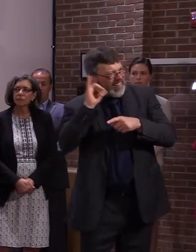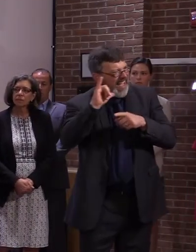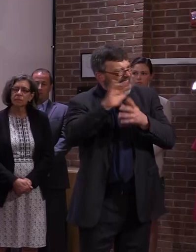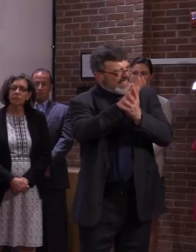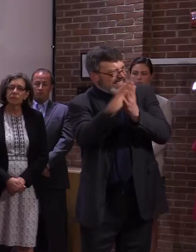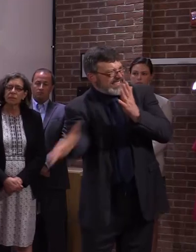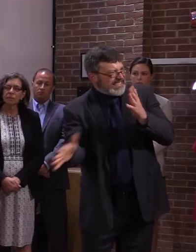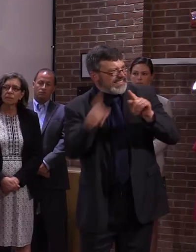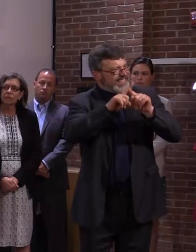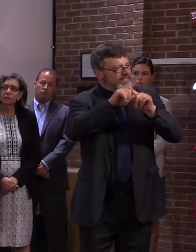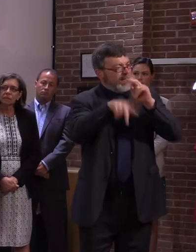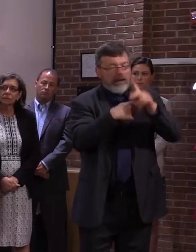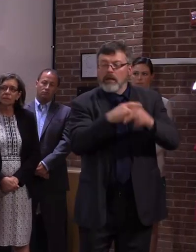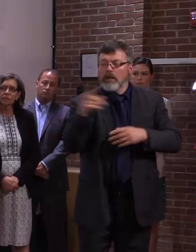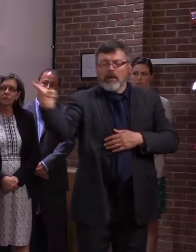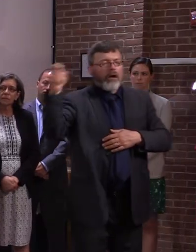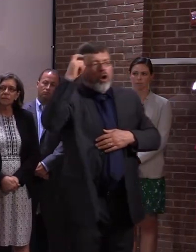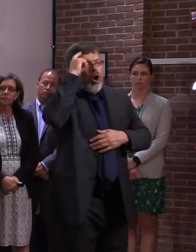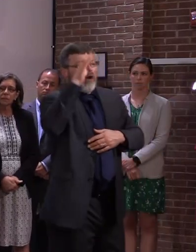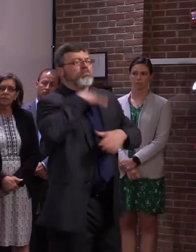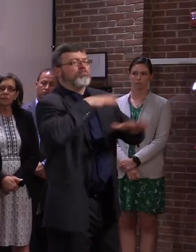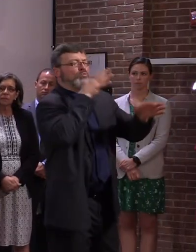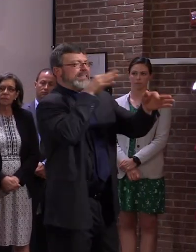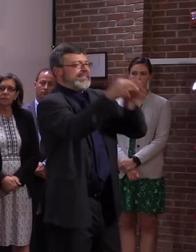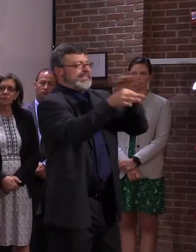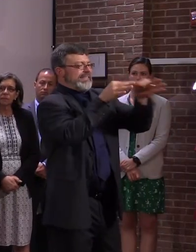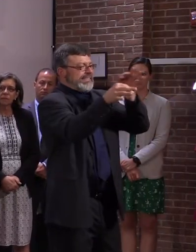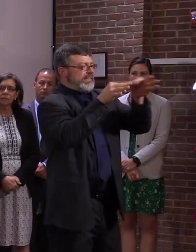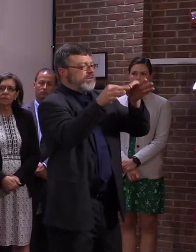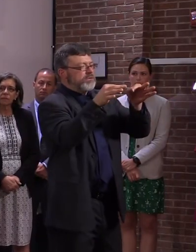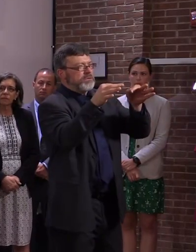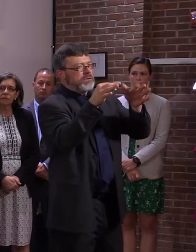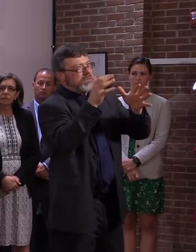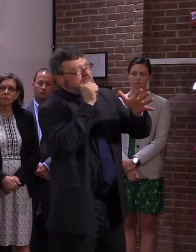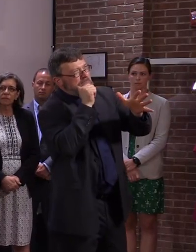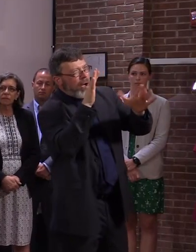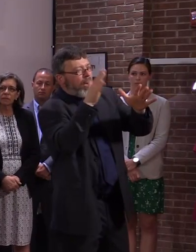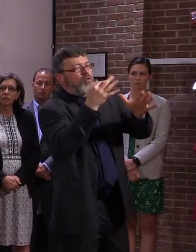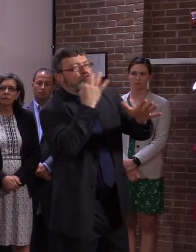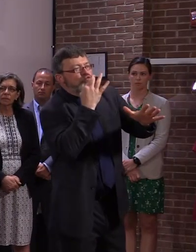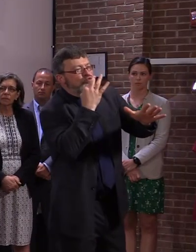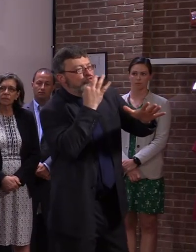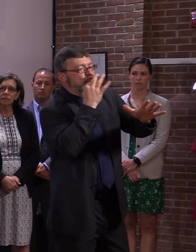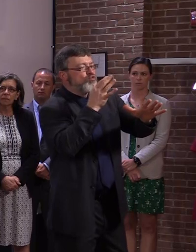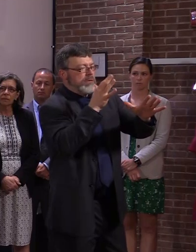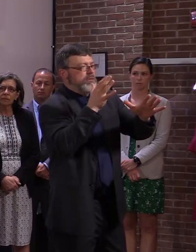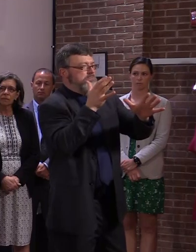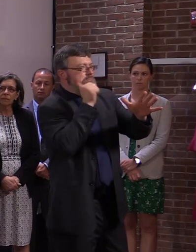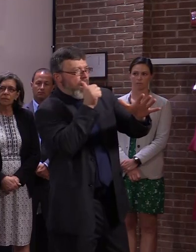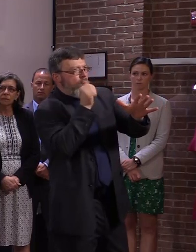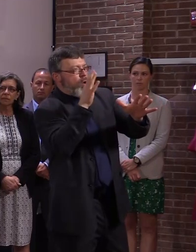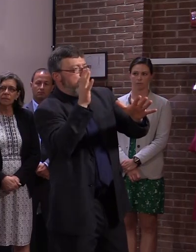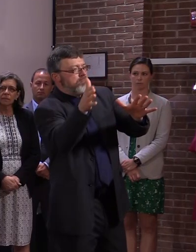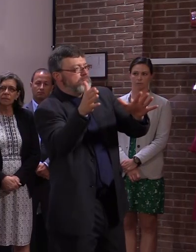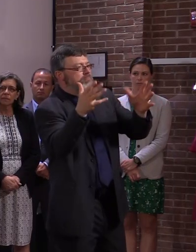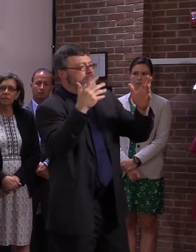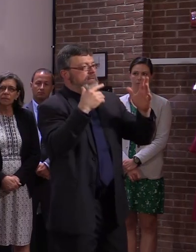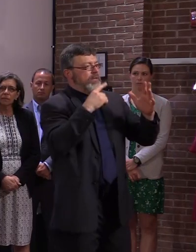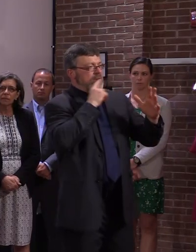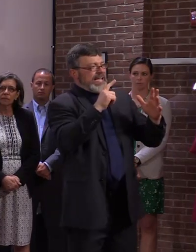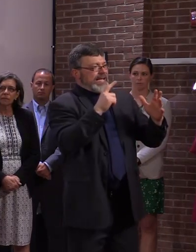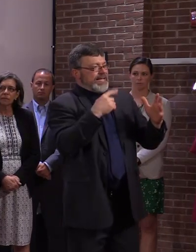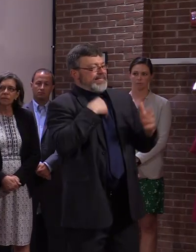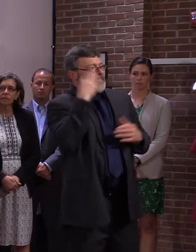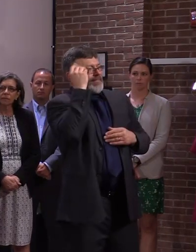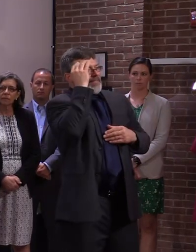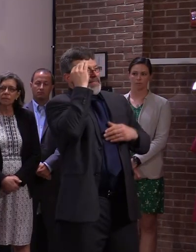information on this in the coming days and weeks, but we're contemplating trying to merge some